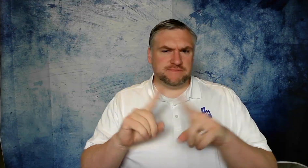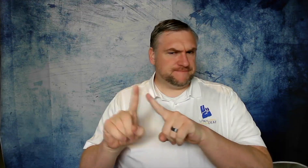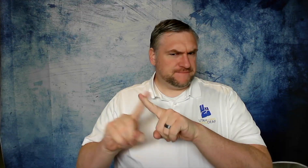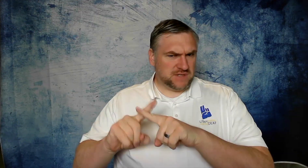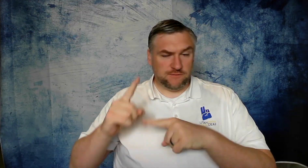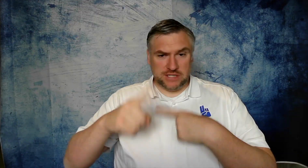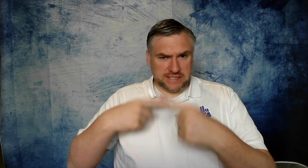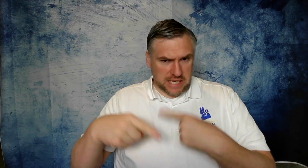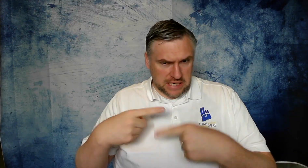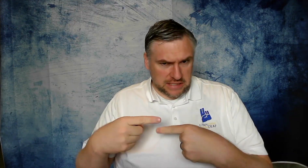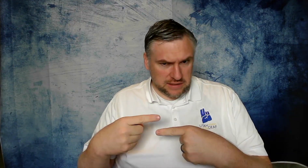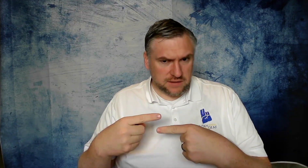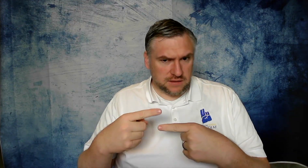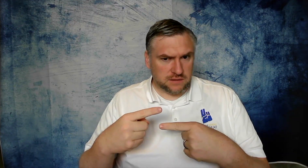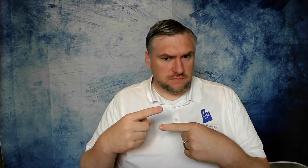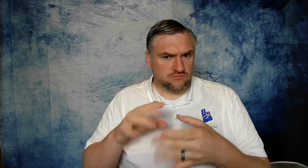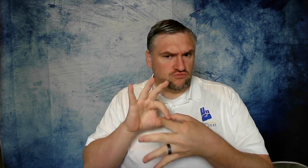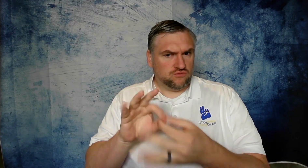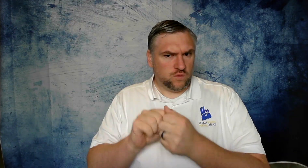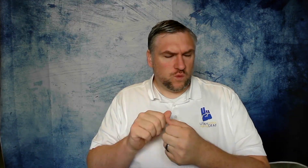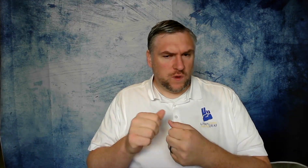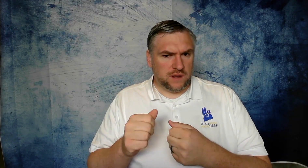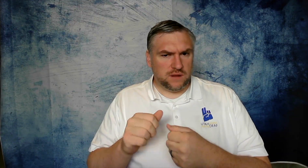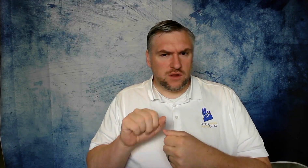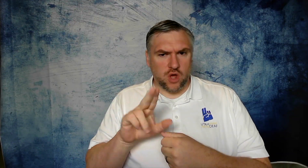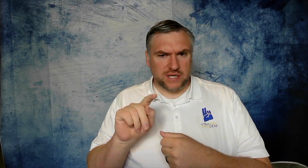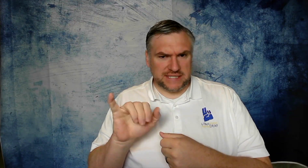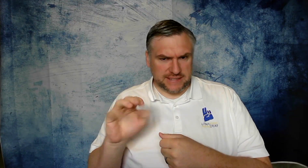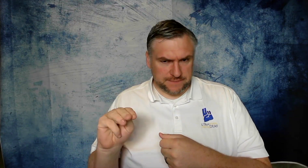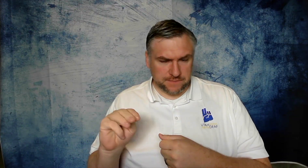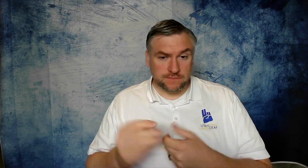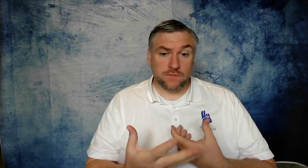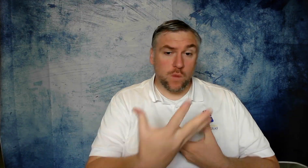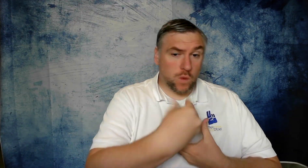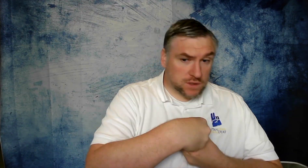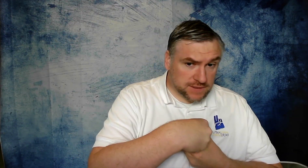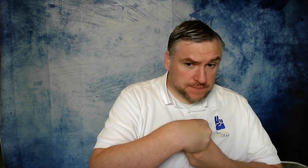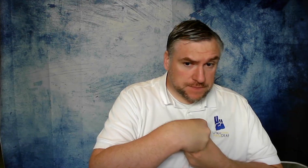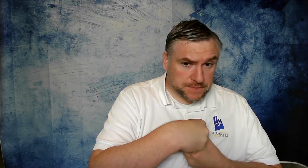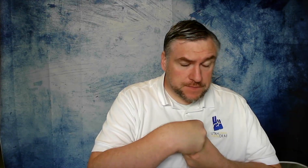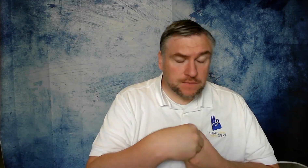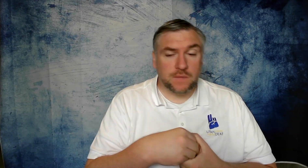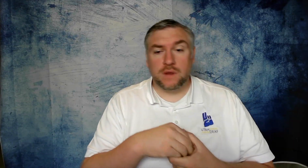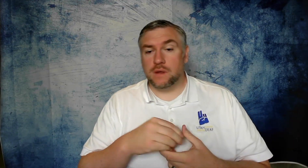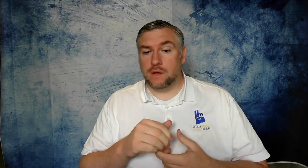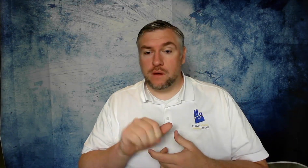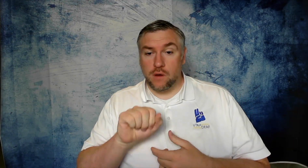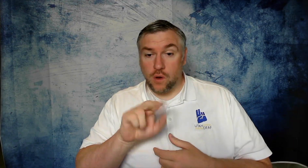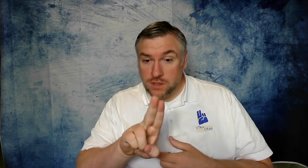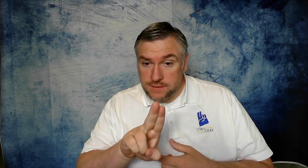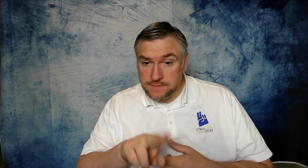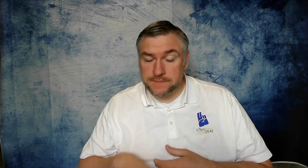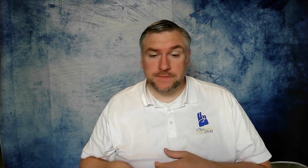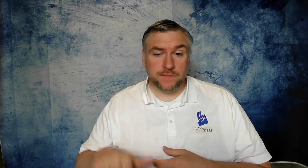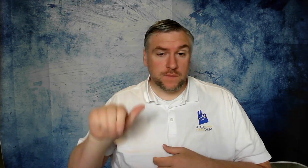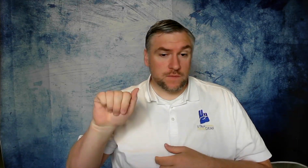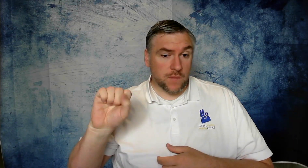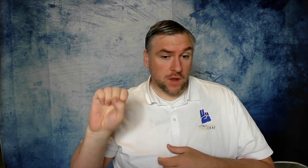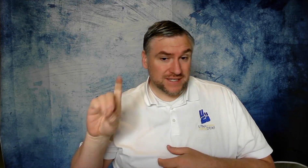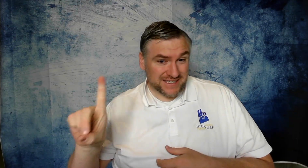Now, there are a lot of different signs that can be used for autism. That this is the most common, AU,